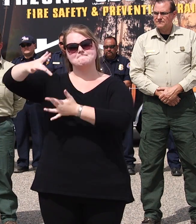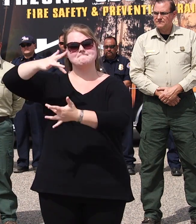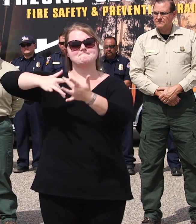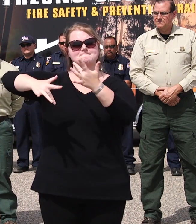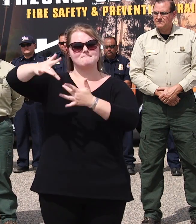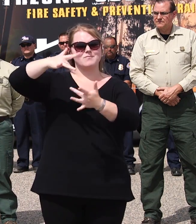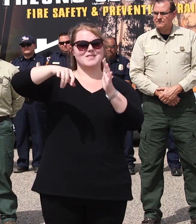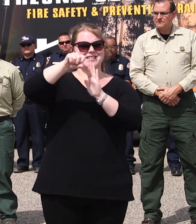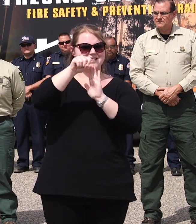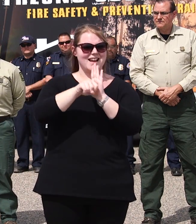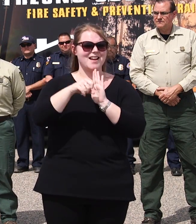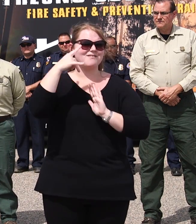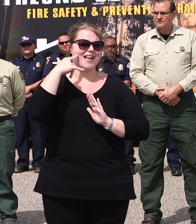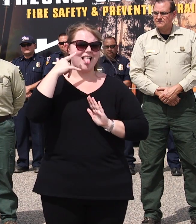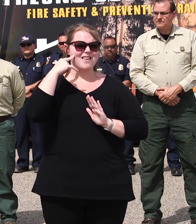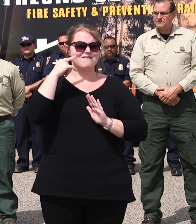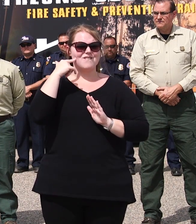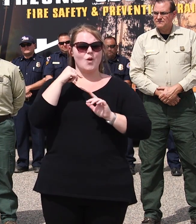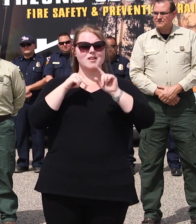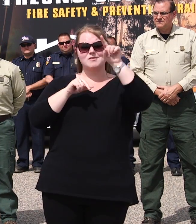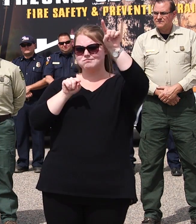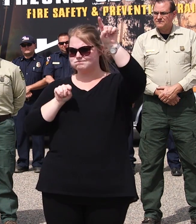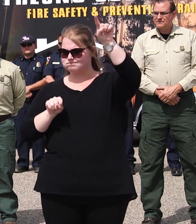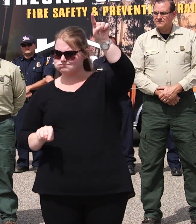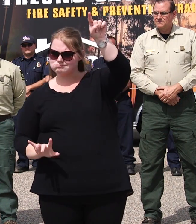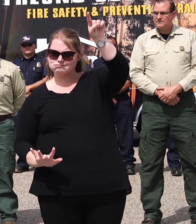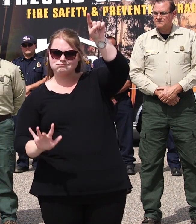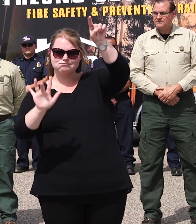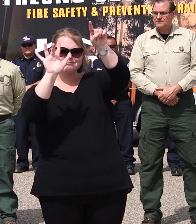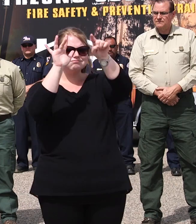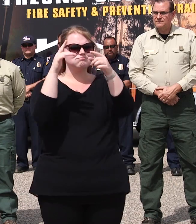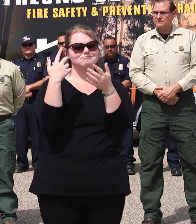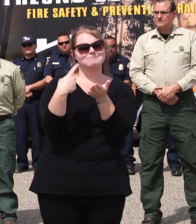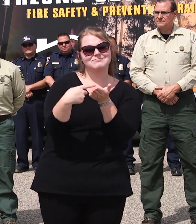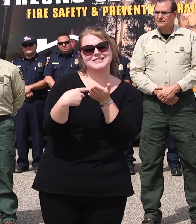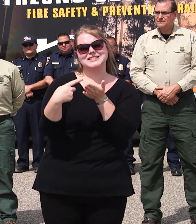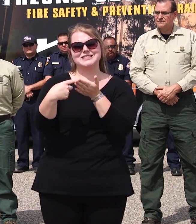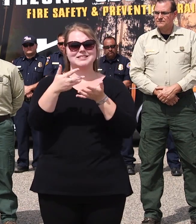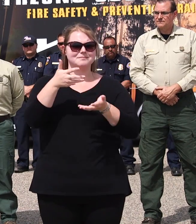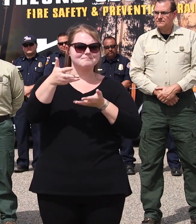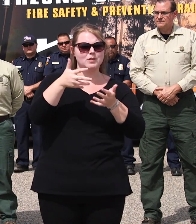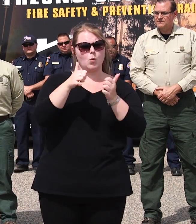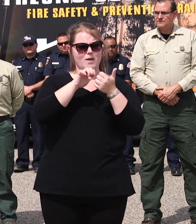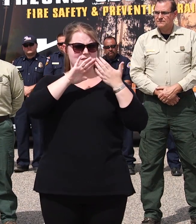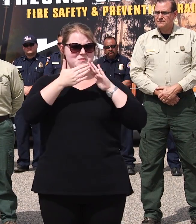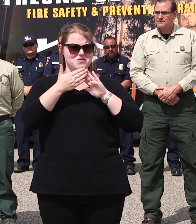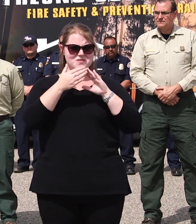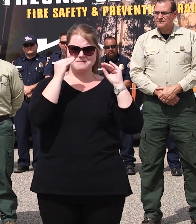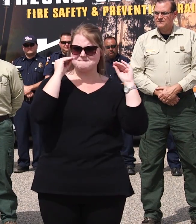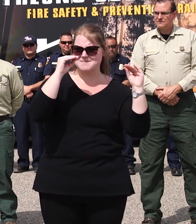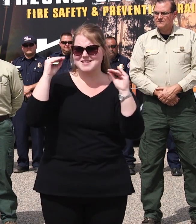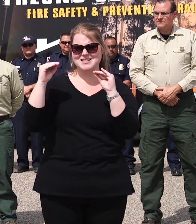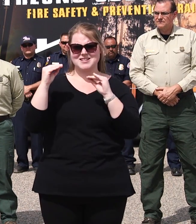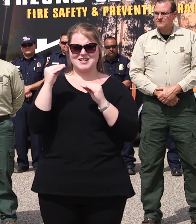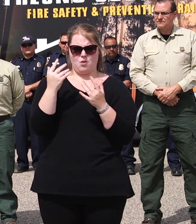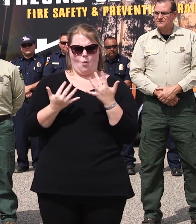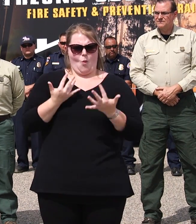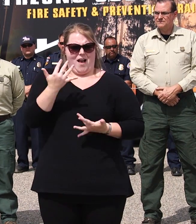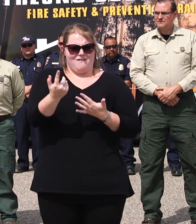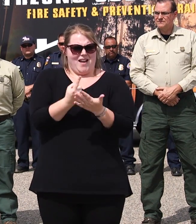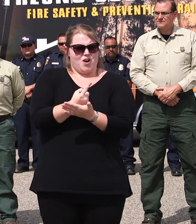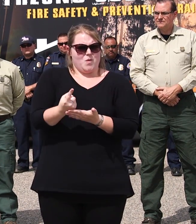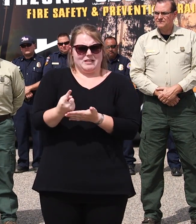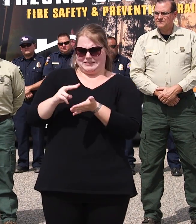corners and center parts of the state, talking with communities about wildfire awareness, what that means. We